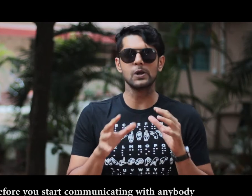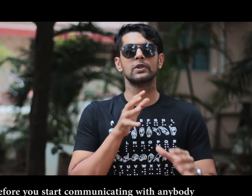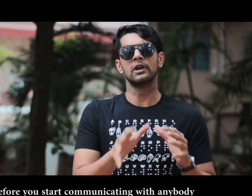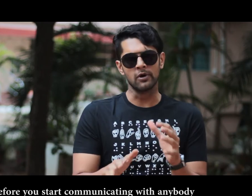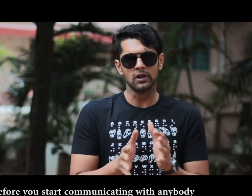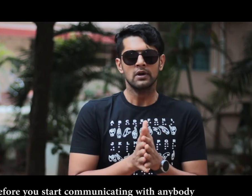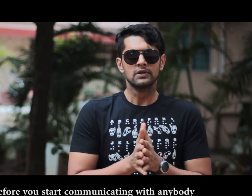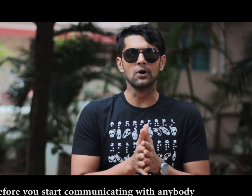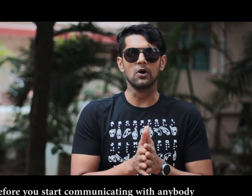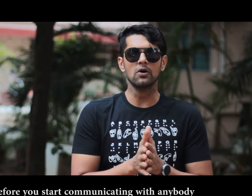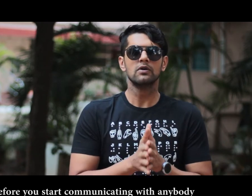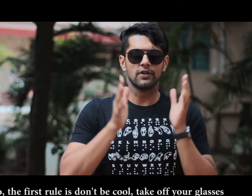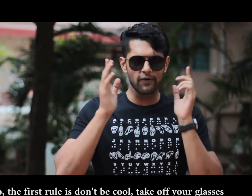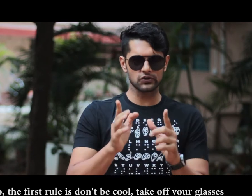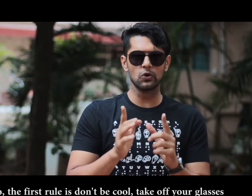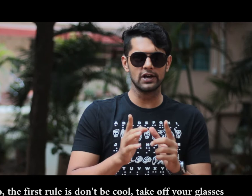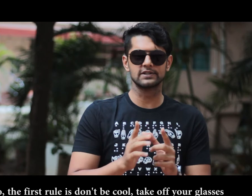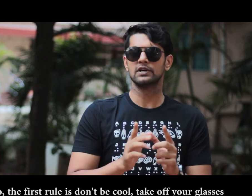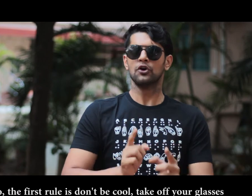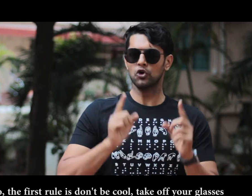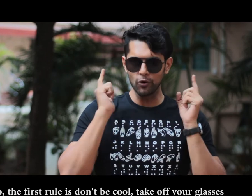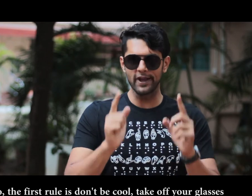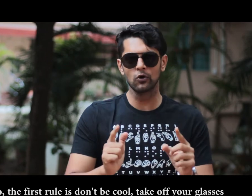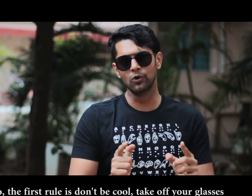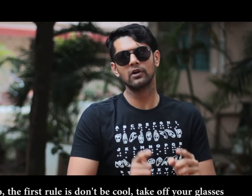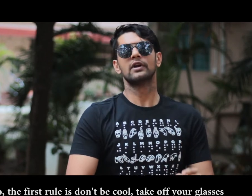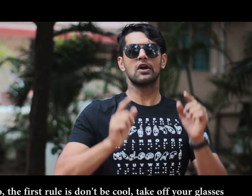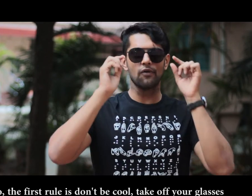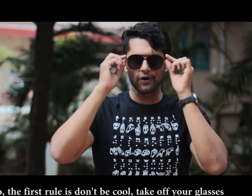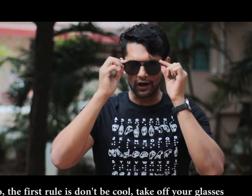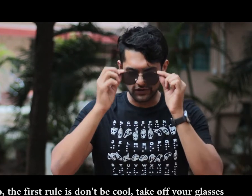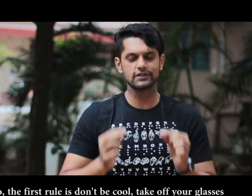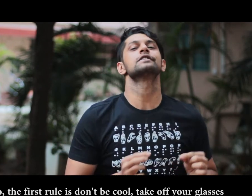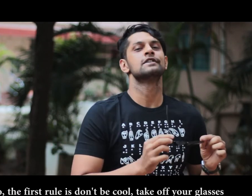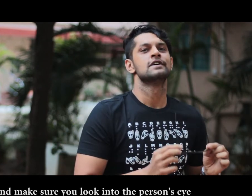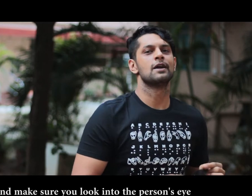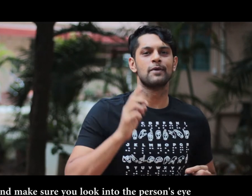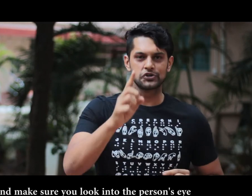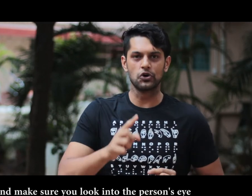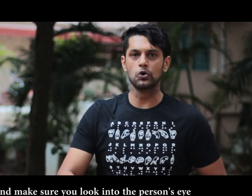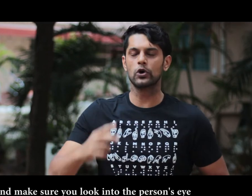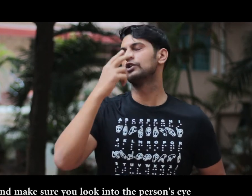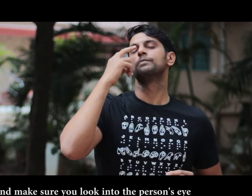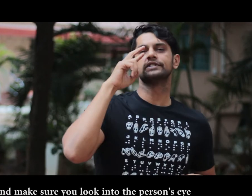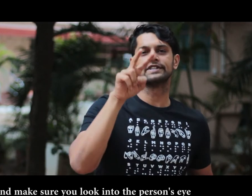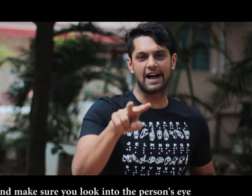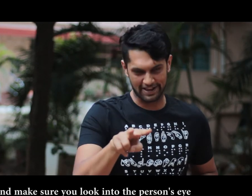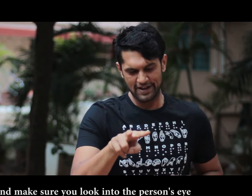with anybody. So the first rule is, don't be cool. Take off your glasses and make sure you look into the person's eye